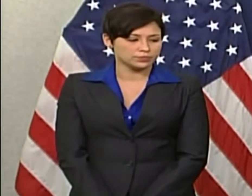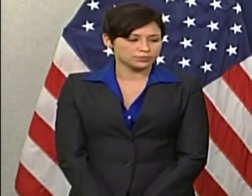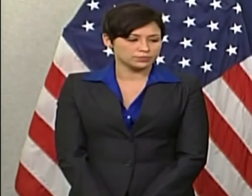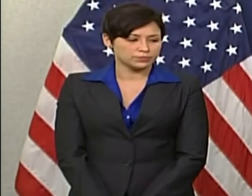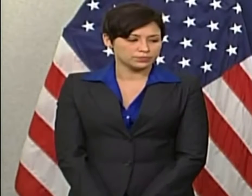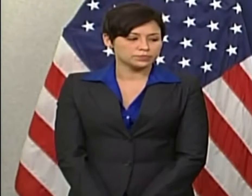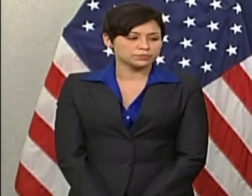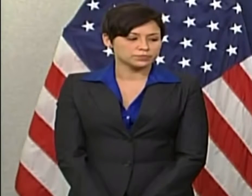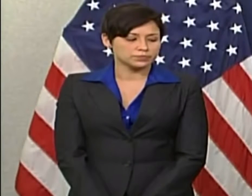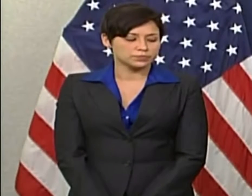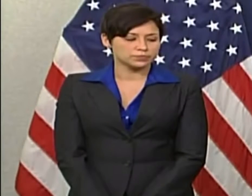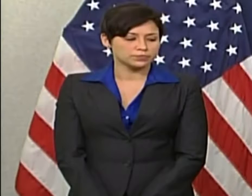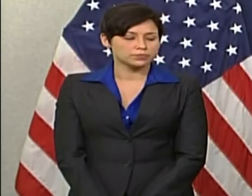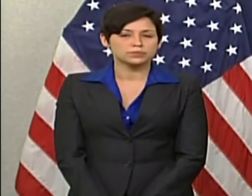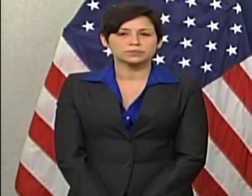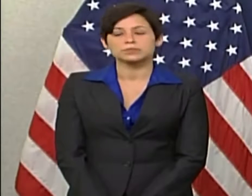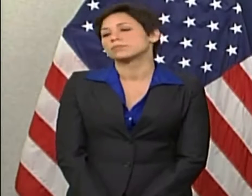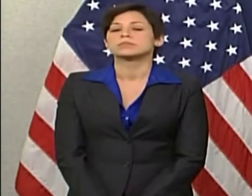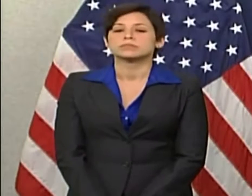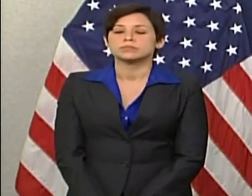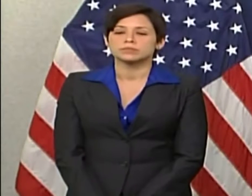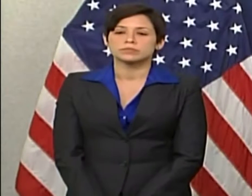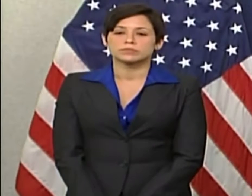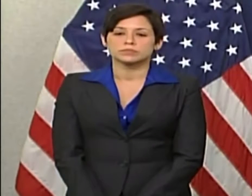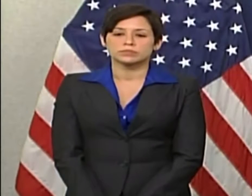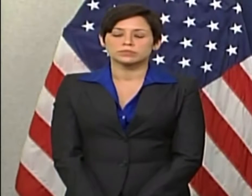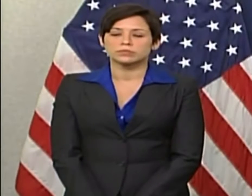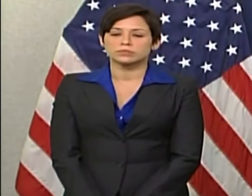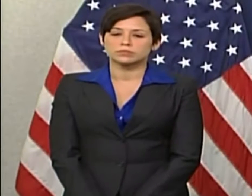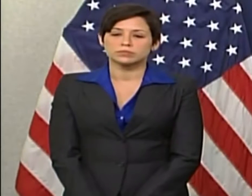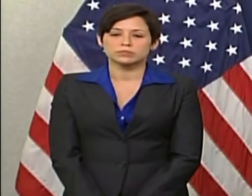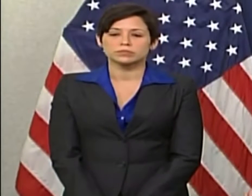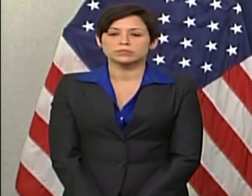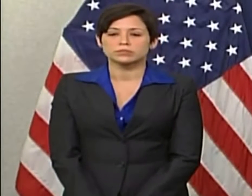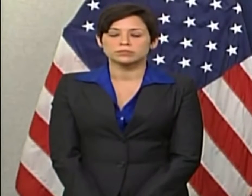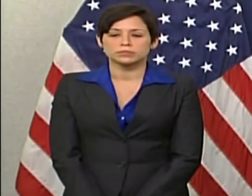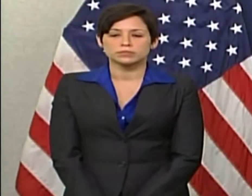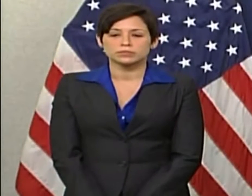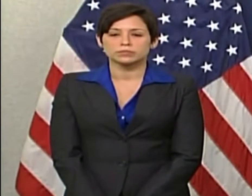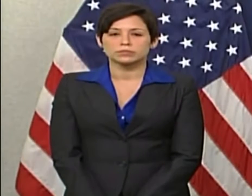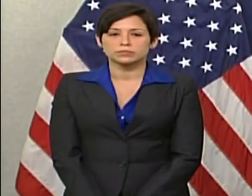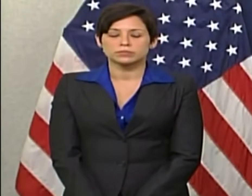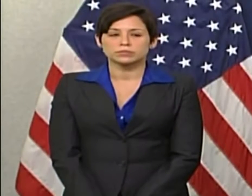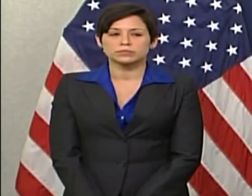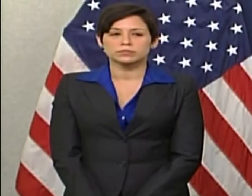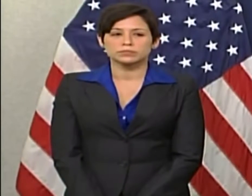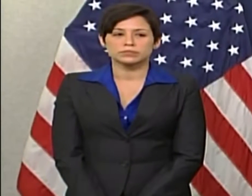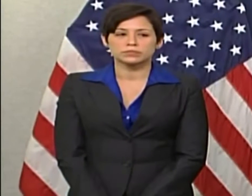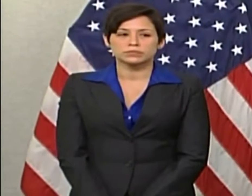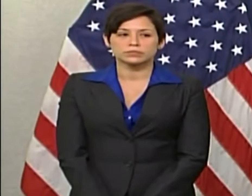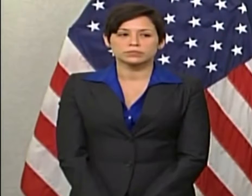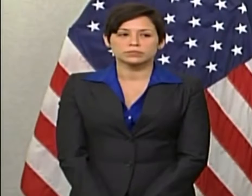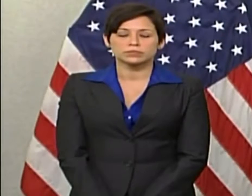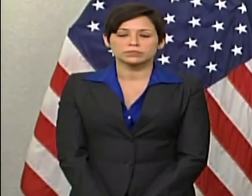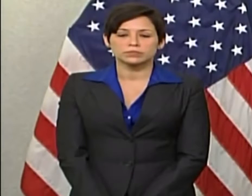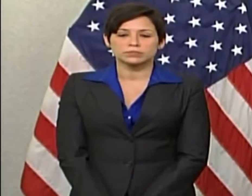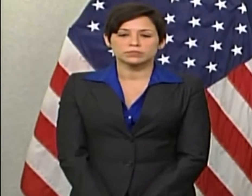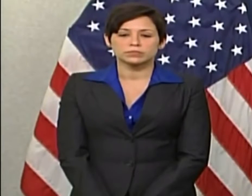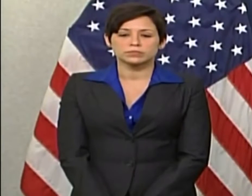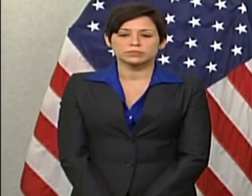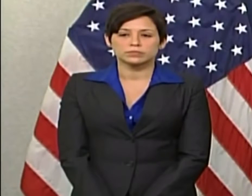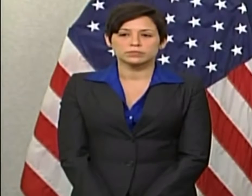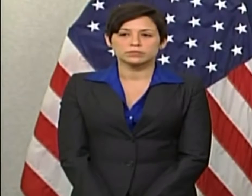conducir. La situación está grave, pero los neoyorquinos vamos a salir adelante